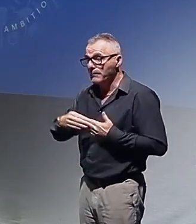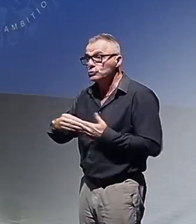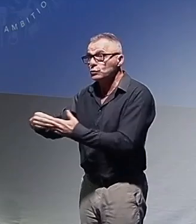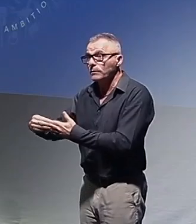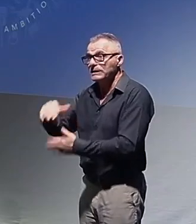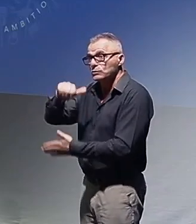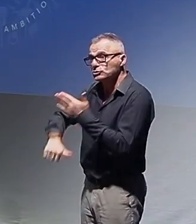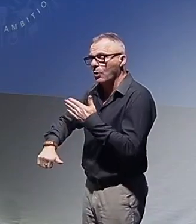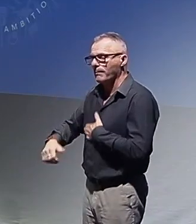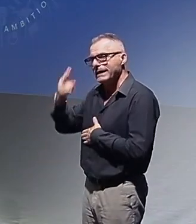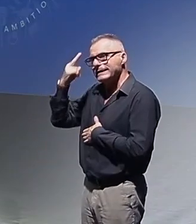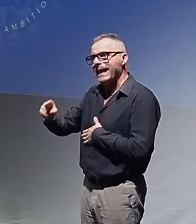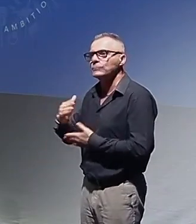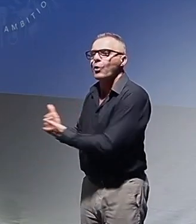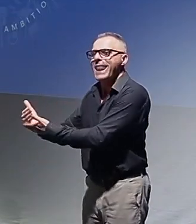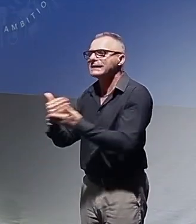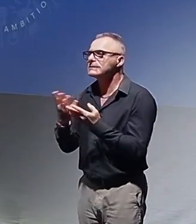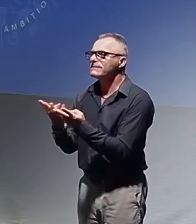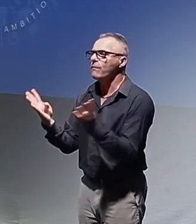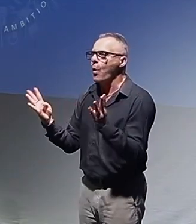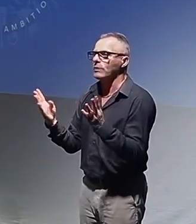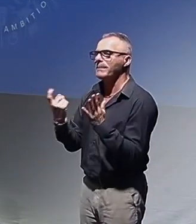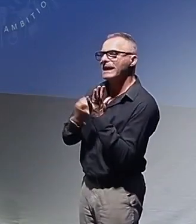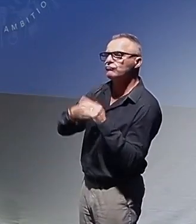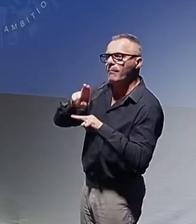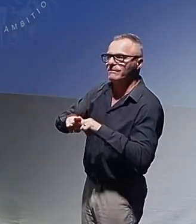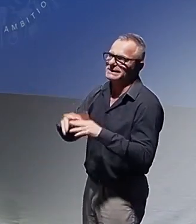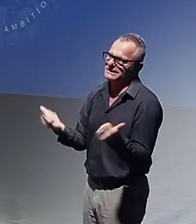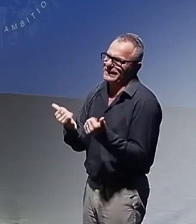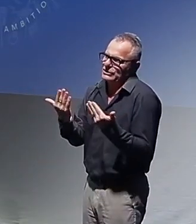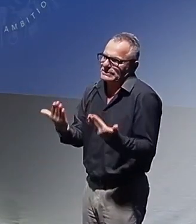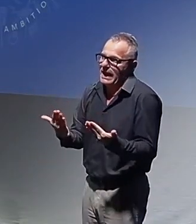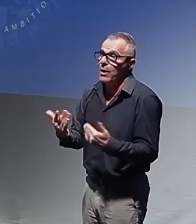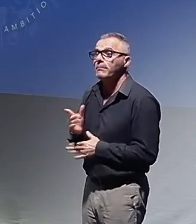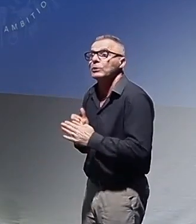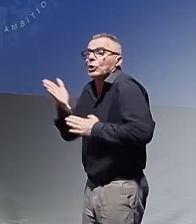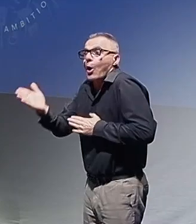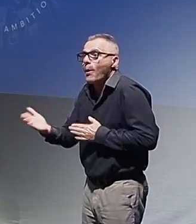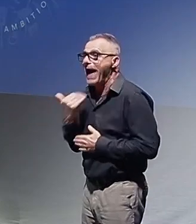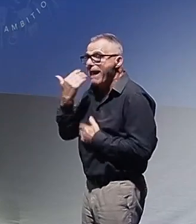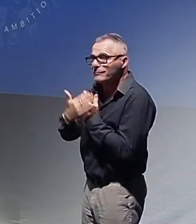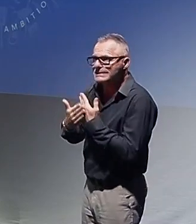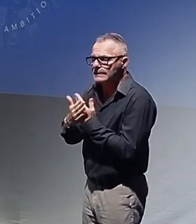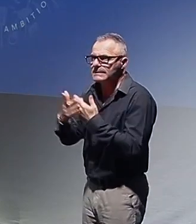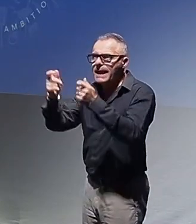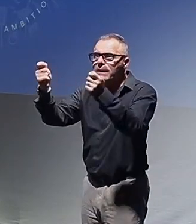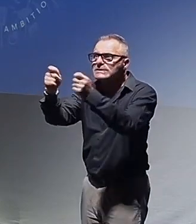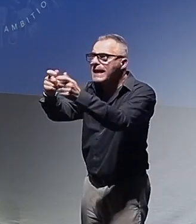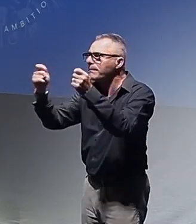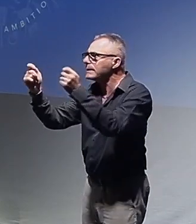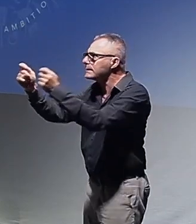called Collectors Forum, which doesn't exist anymore, in Romford in Essex, every Saturday. And it was just cabinets full